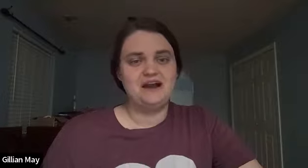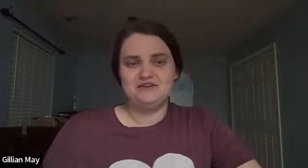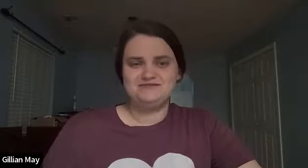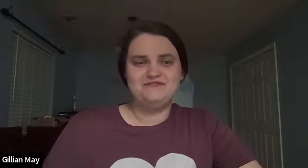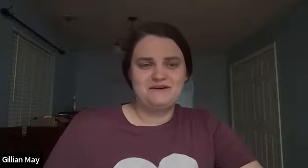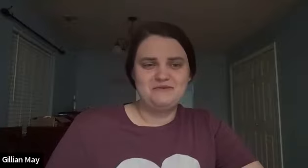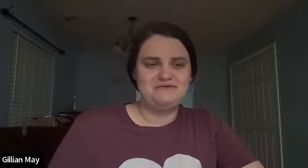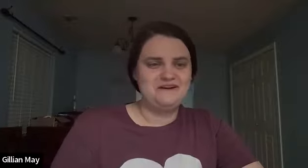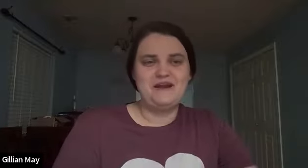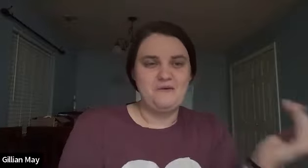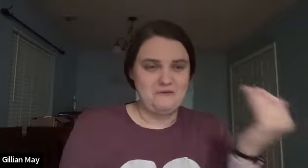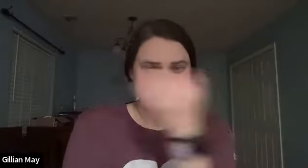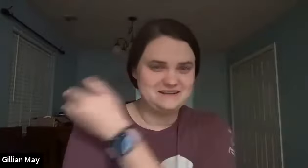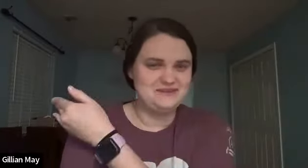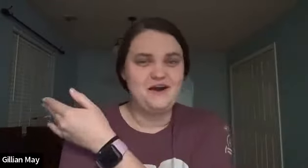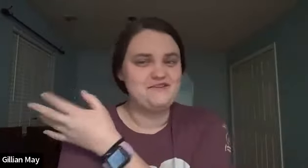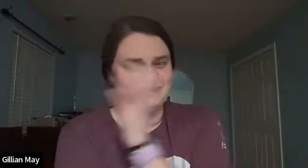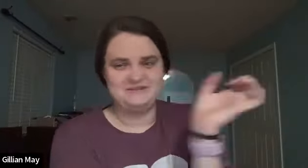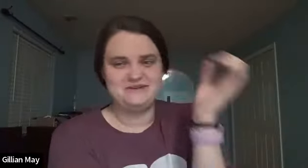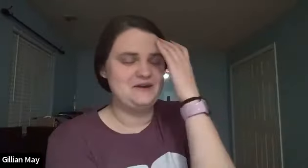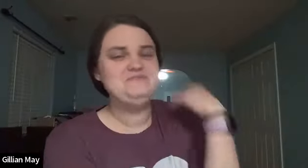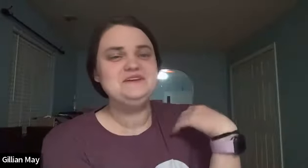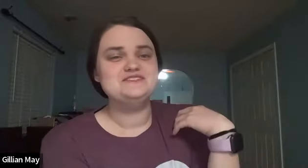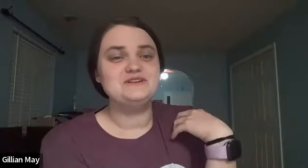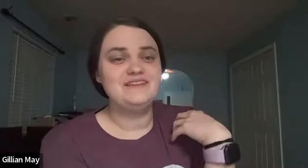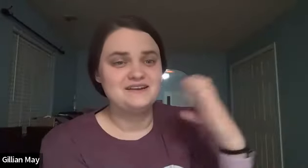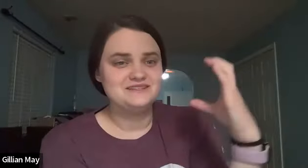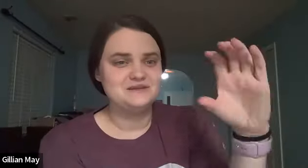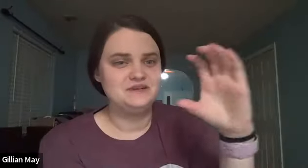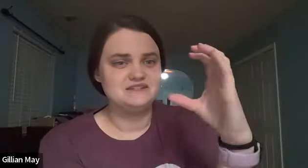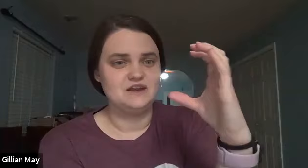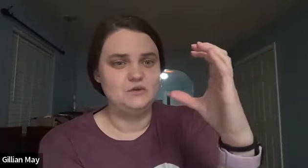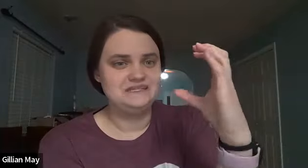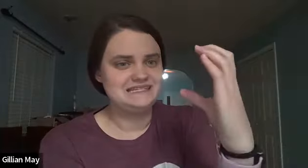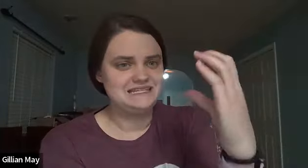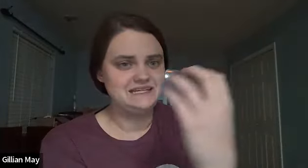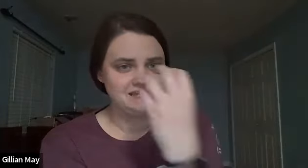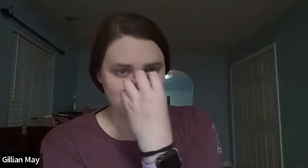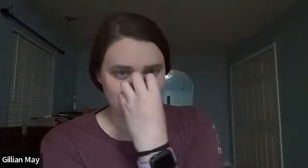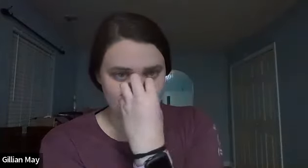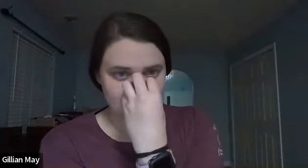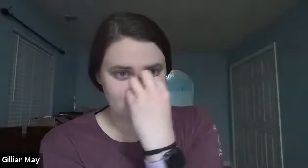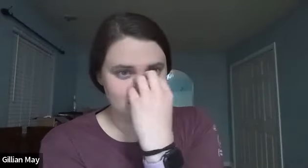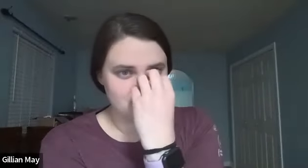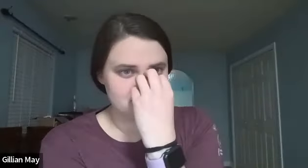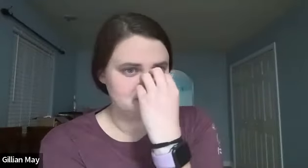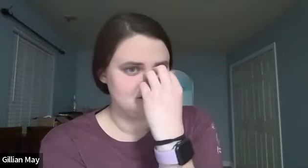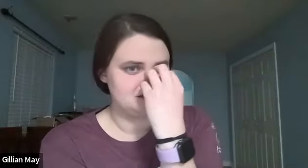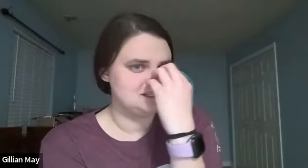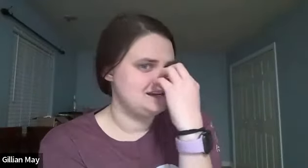know that's very, very randomly off, but here we go. So clown's going to be this open C. You're going to put it on your nose and you're going to just kind of